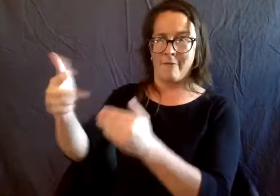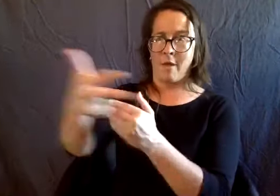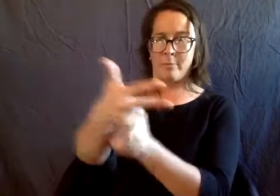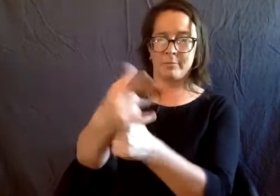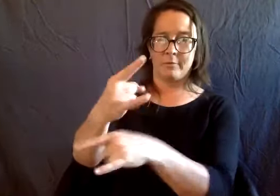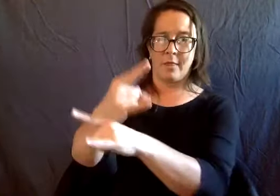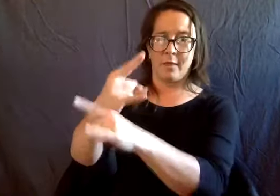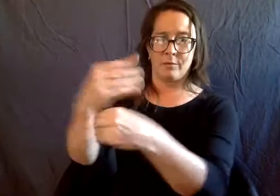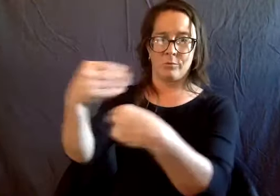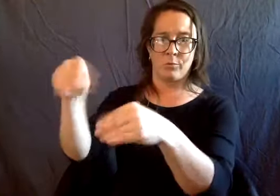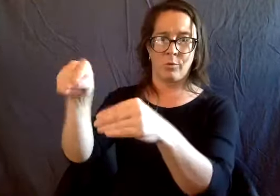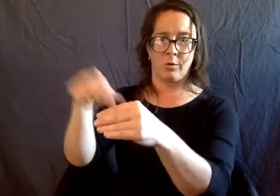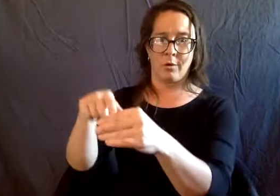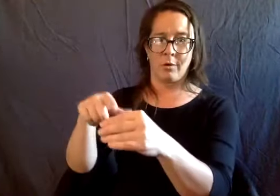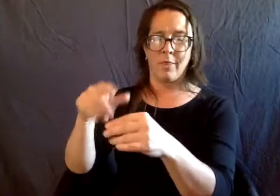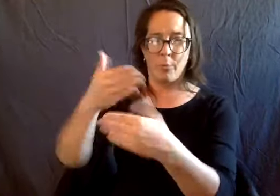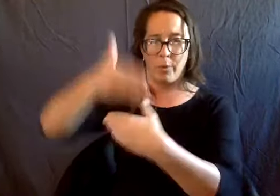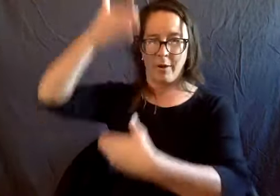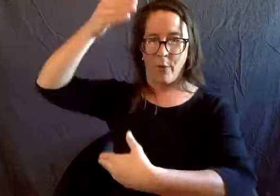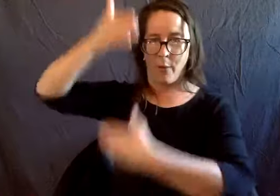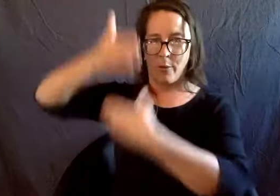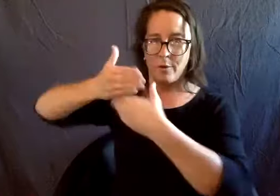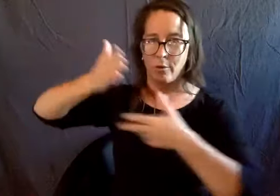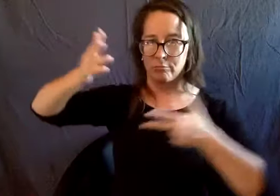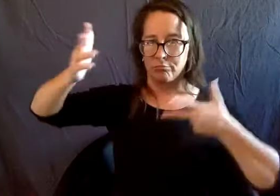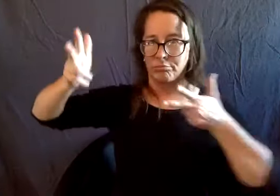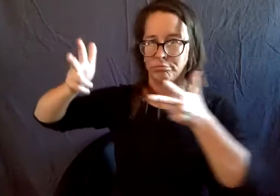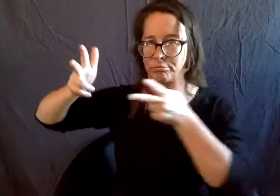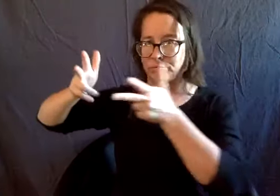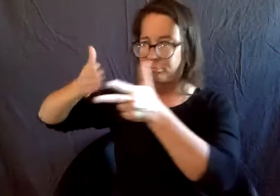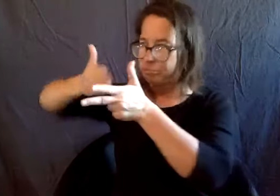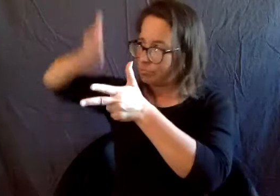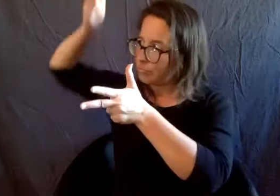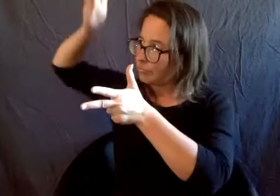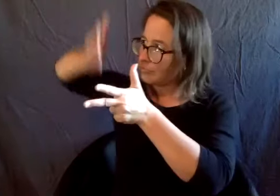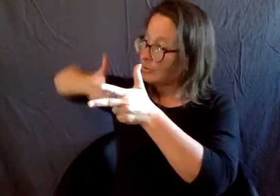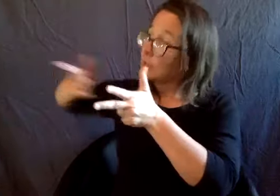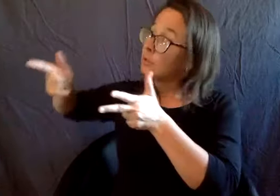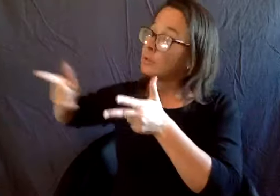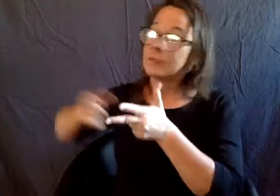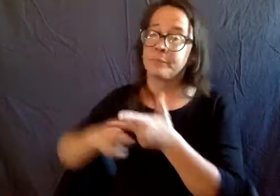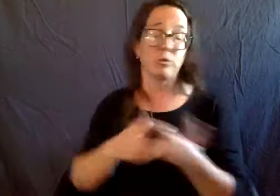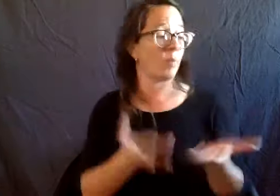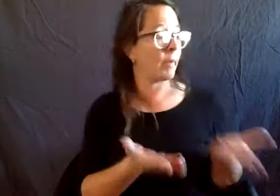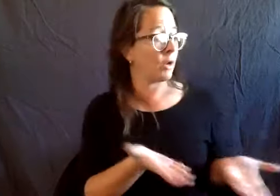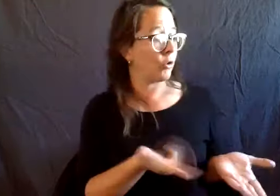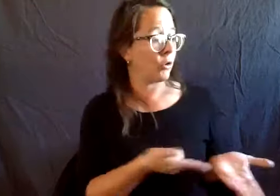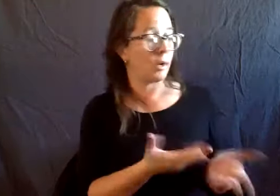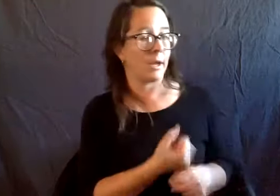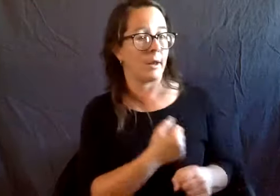I'm at the drive-up window and I think, why am I here? I'm not drinking anymore. And I'd think, well, you're probably here to get a pack of cigarettes, but